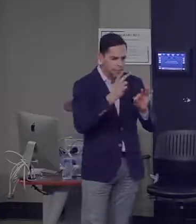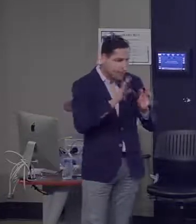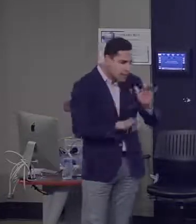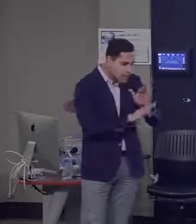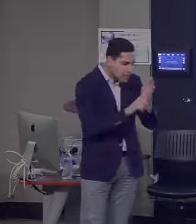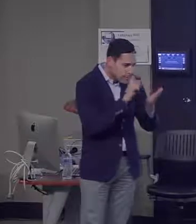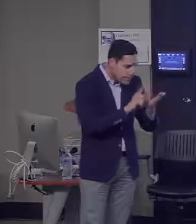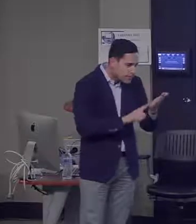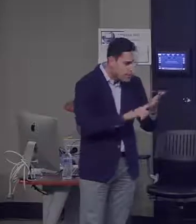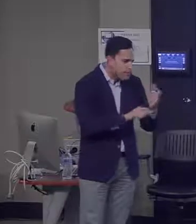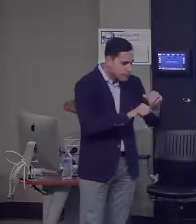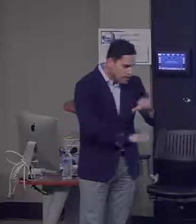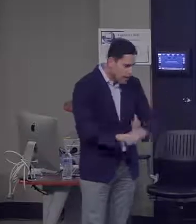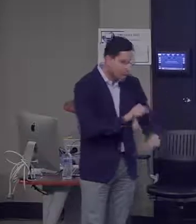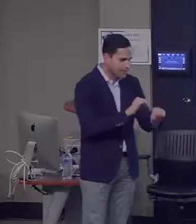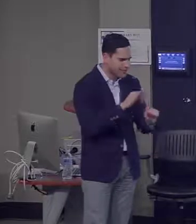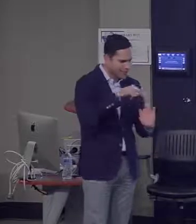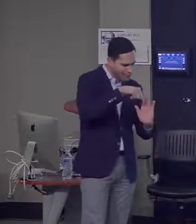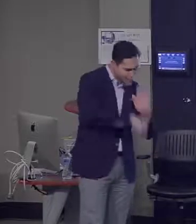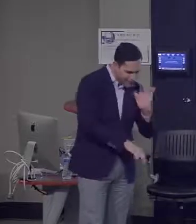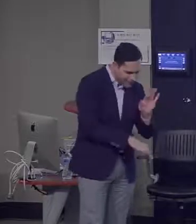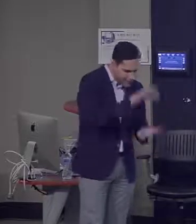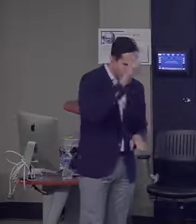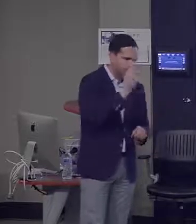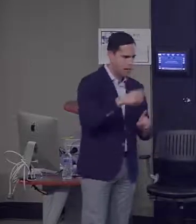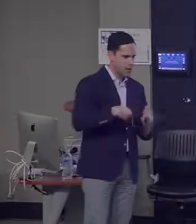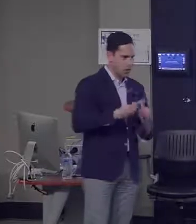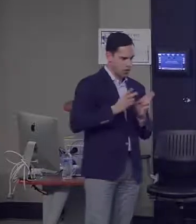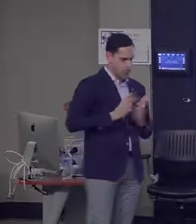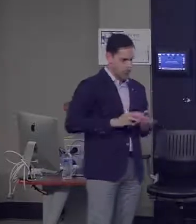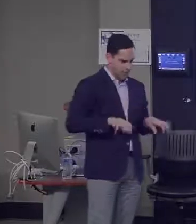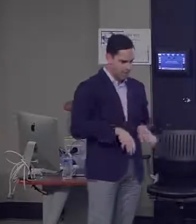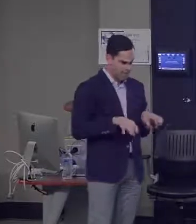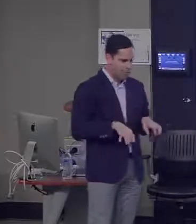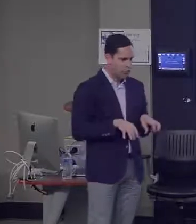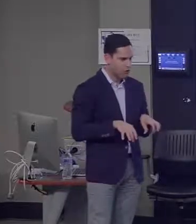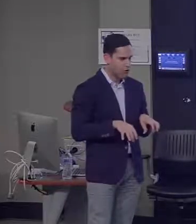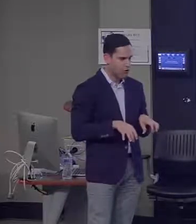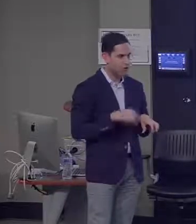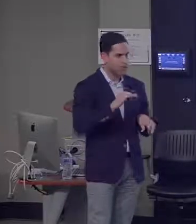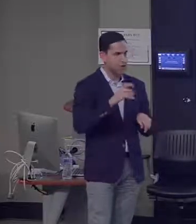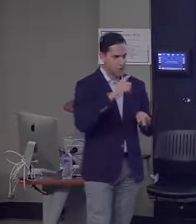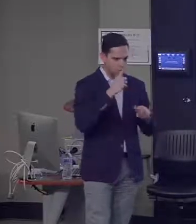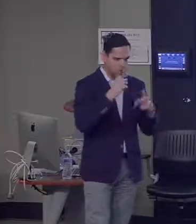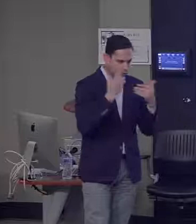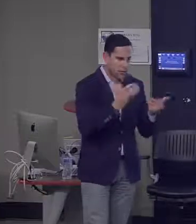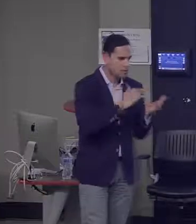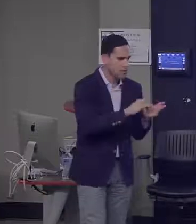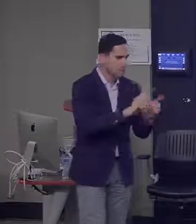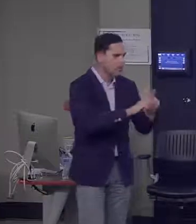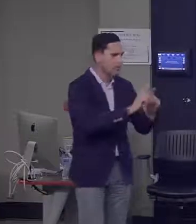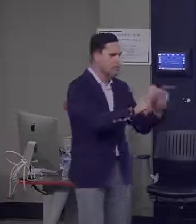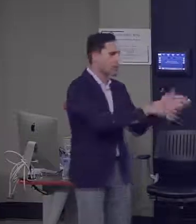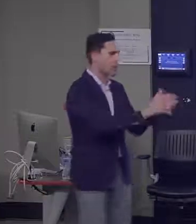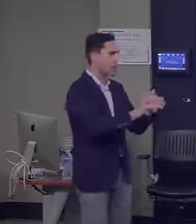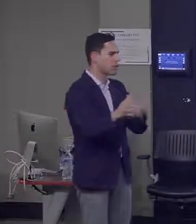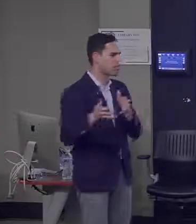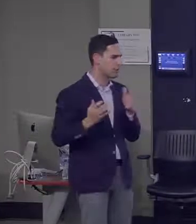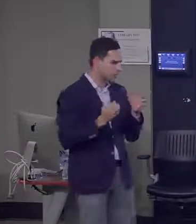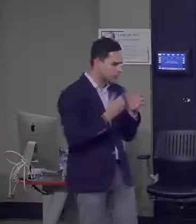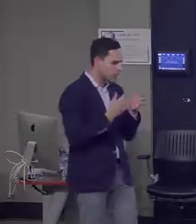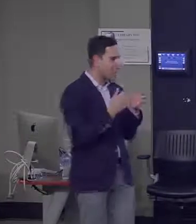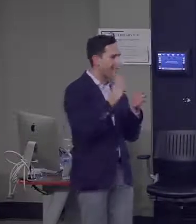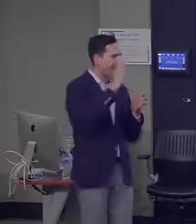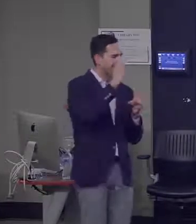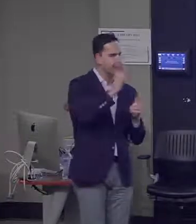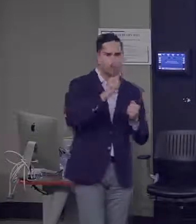and truly understand the mechanisms, Right. and do these studies on various populations, can be so